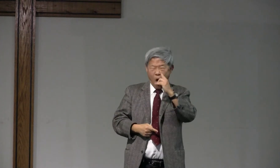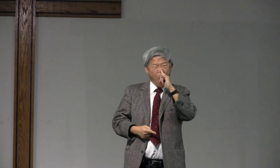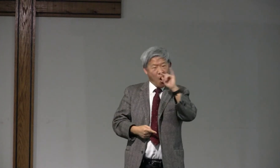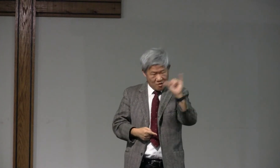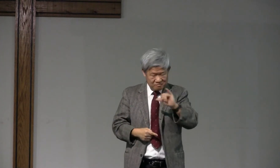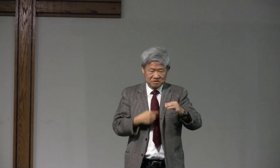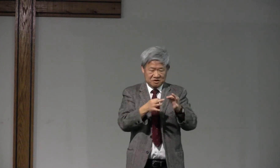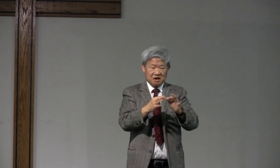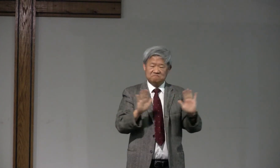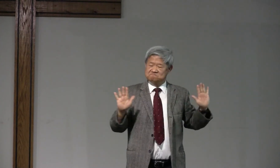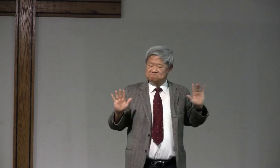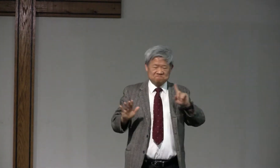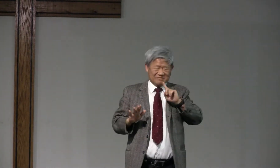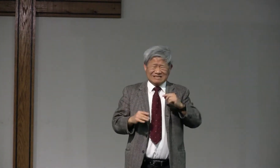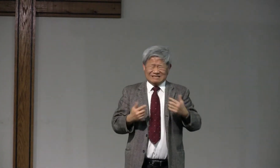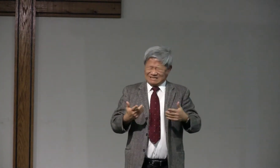and have faith.